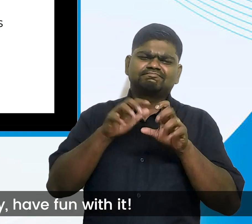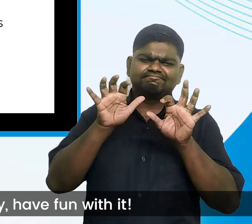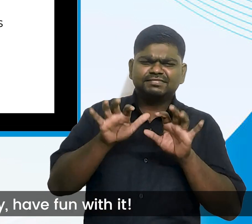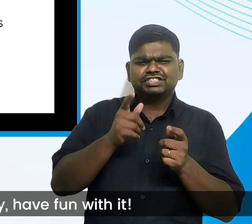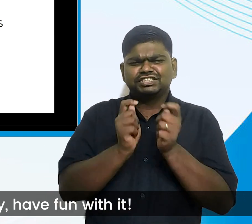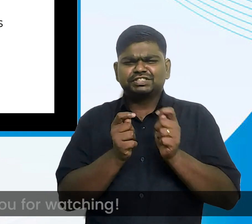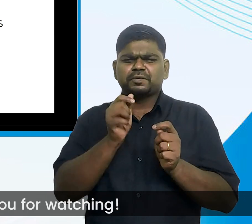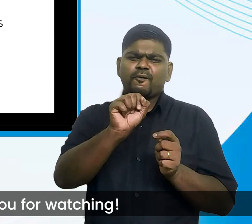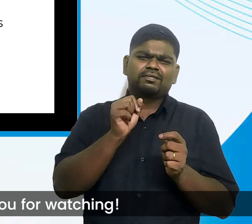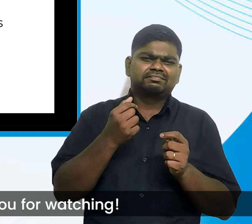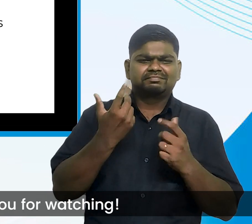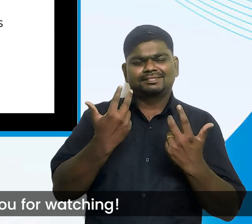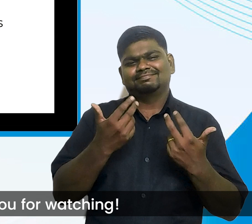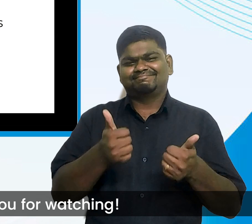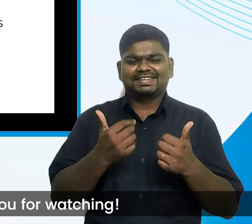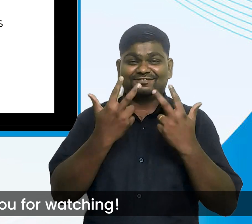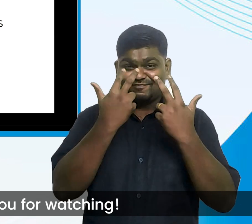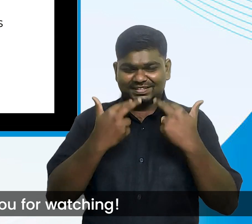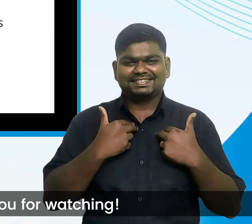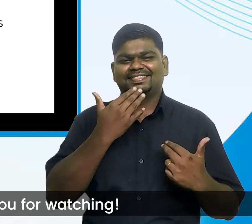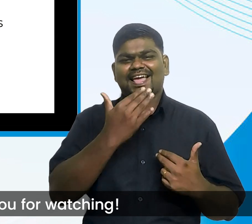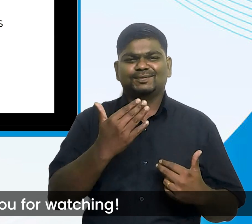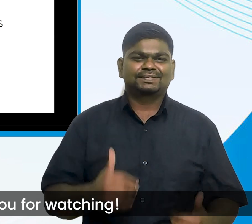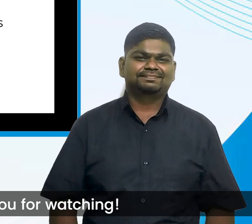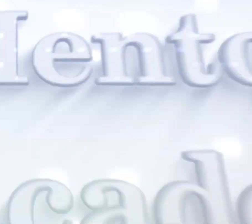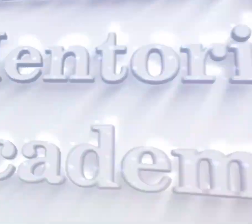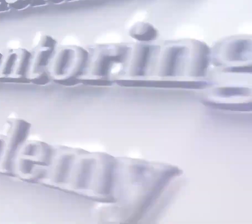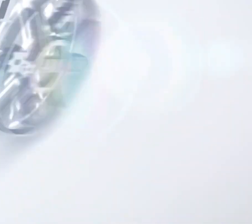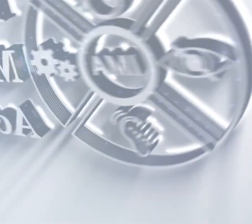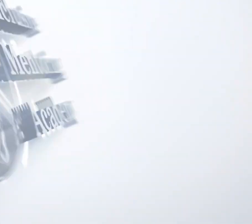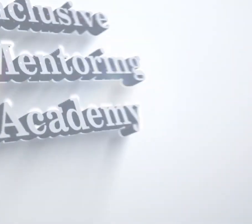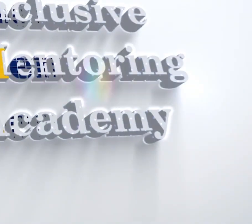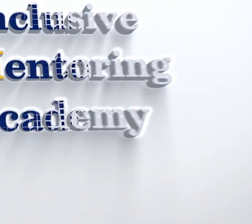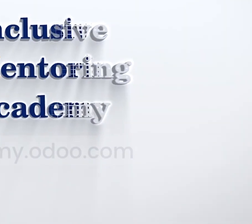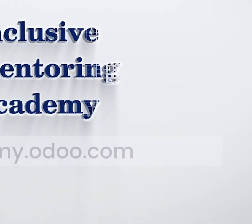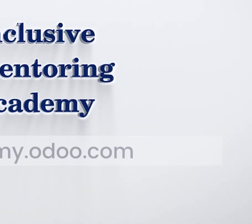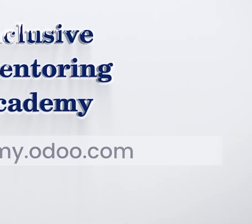have fun with it. Thank you. Thank you for watching.